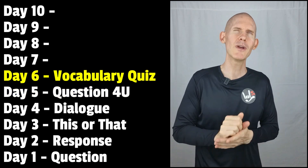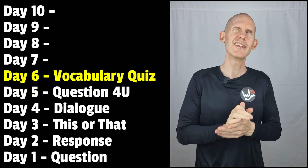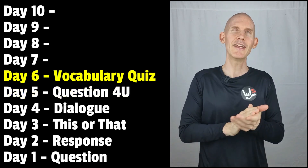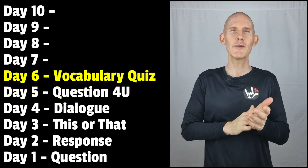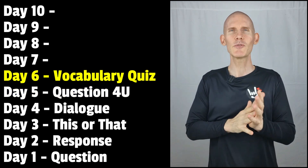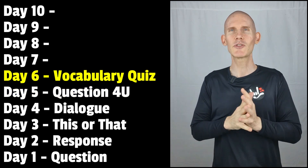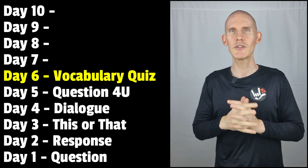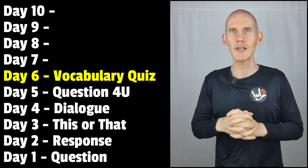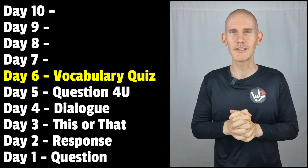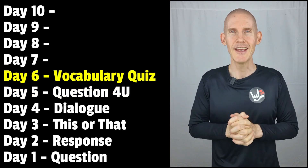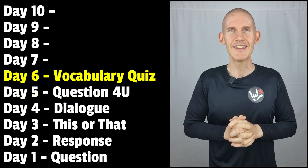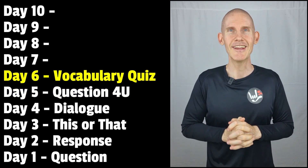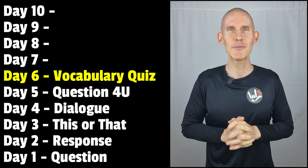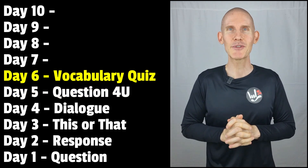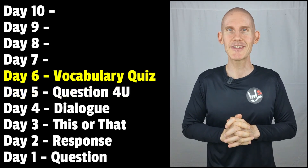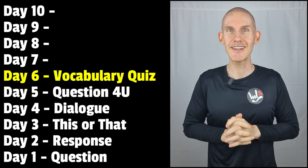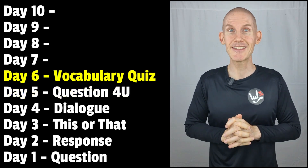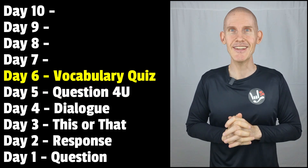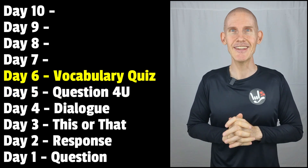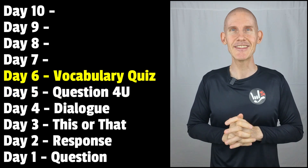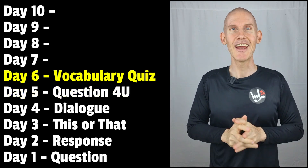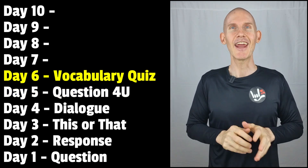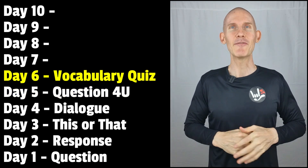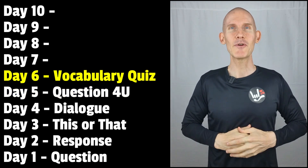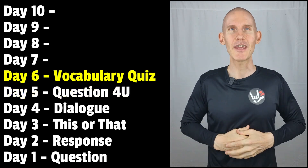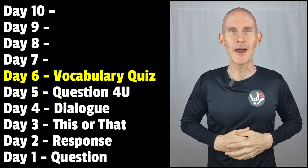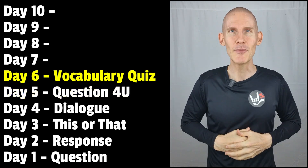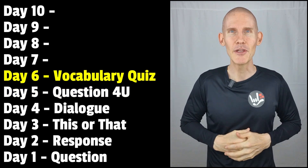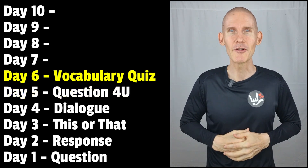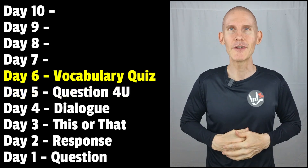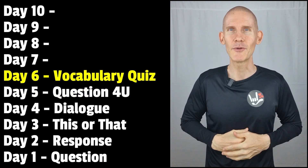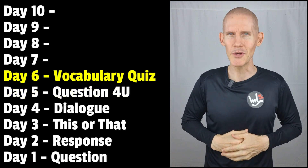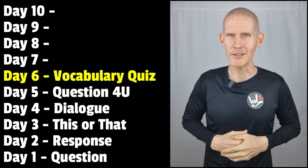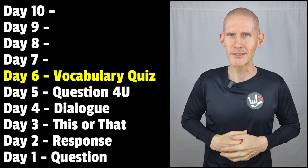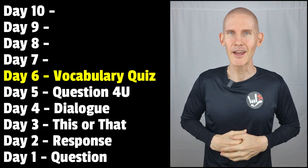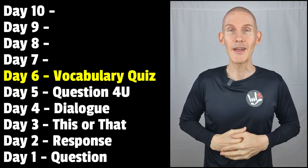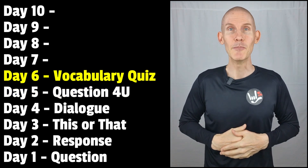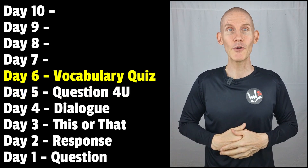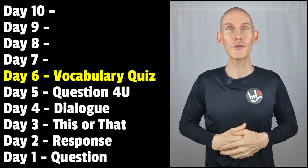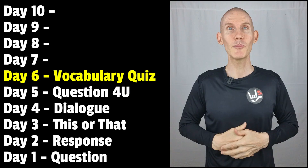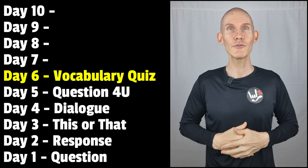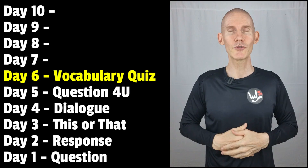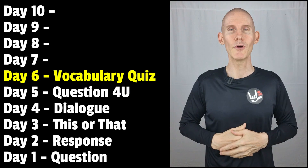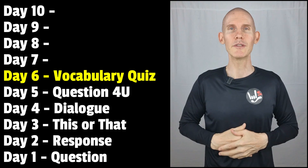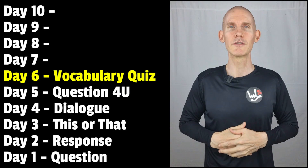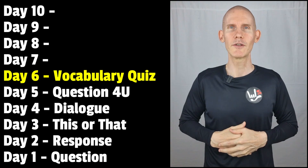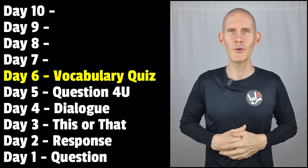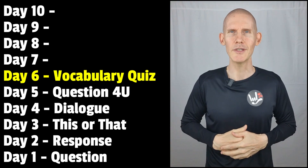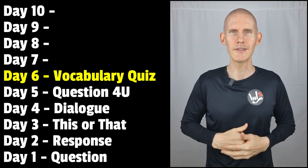on? Day number six. Day number six is a vocabulary quiz, a multiple choice quiz.